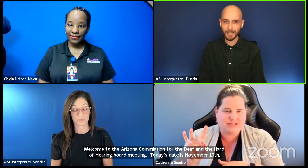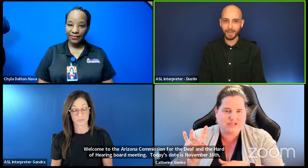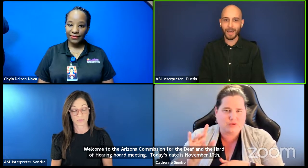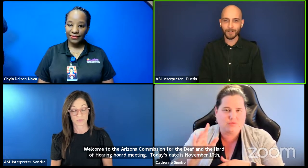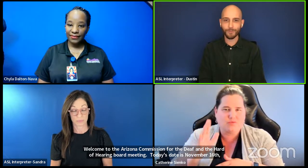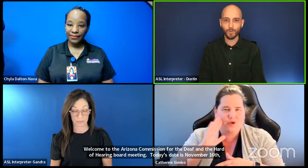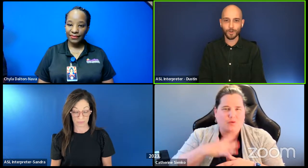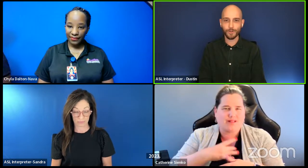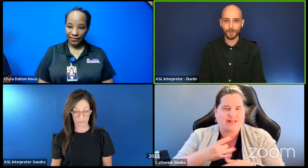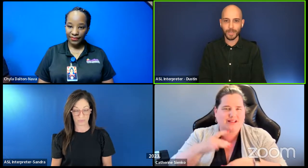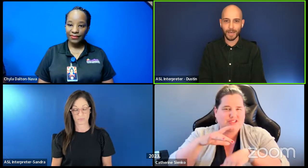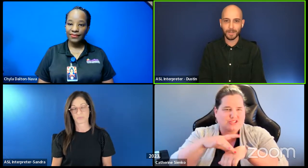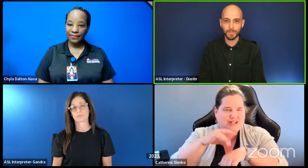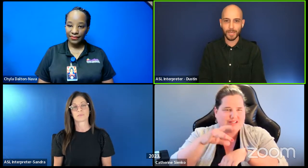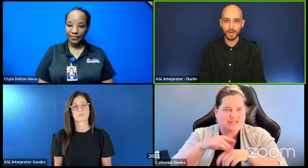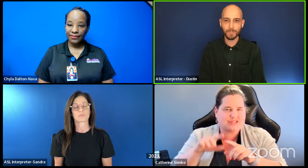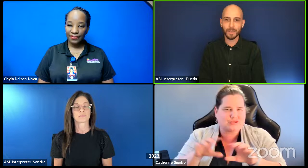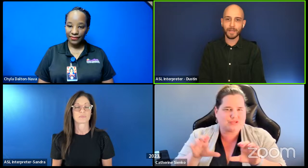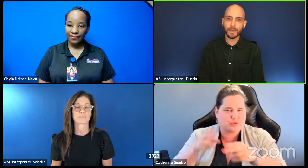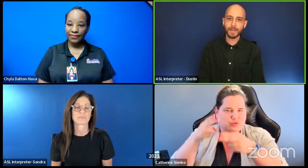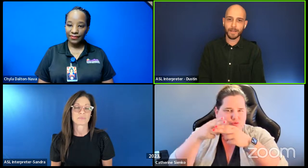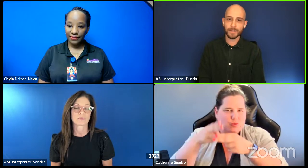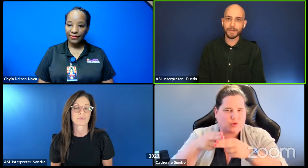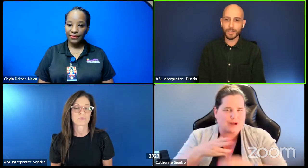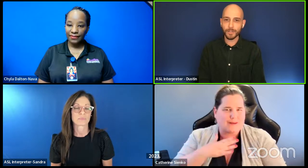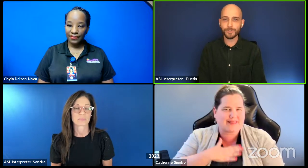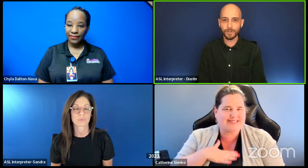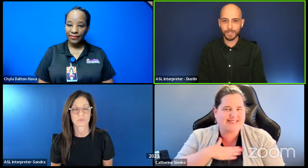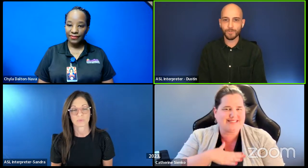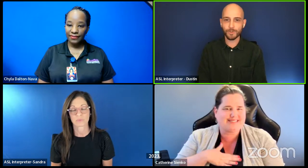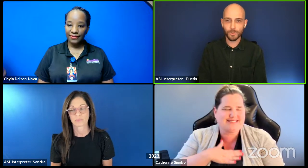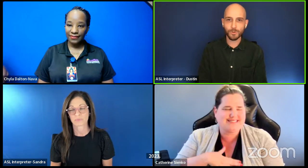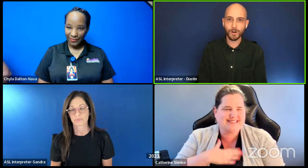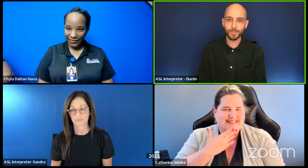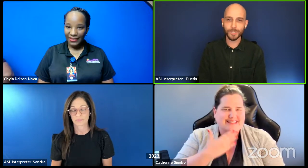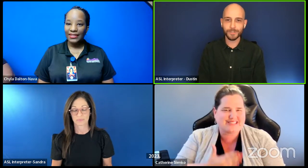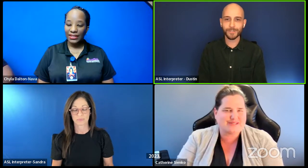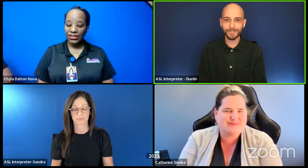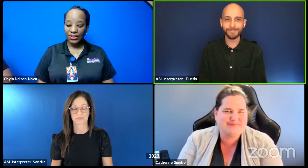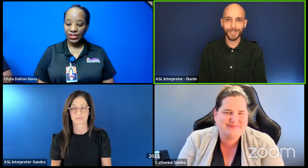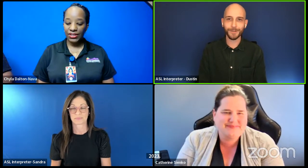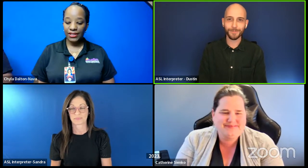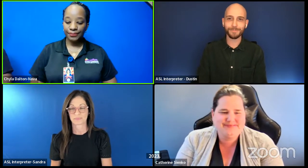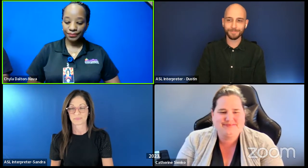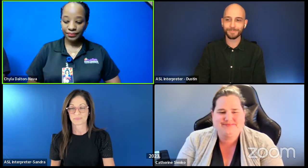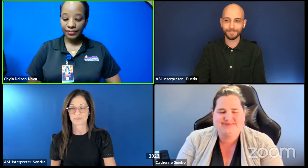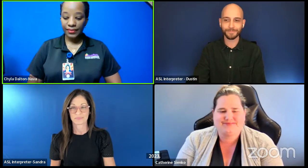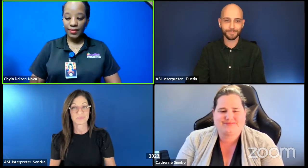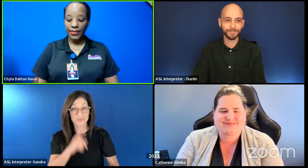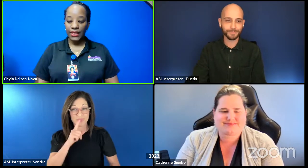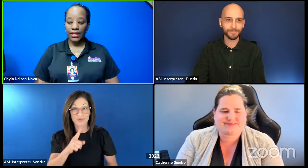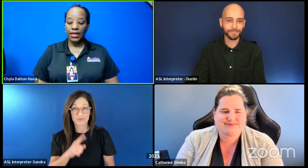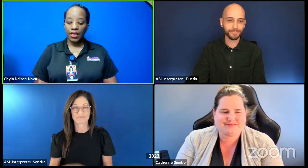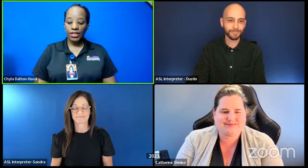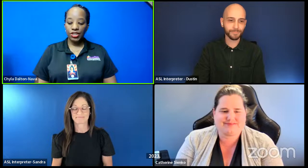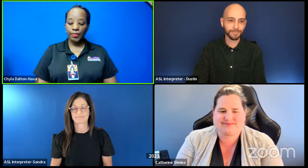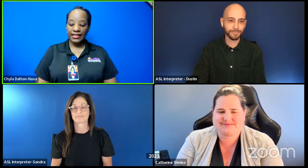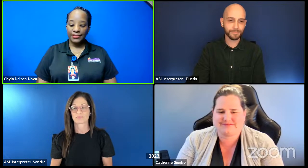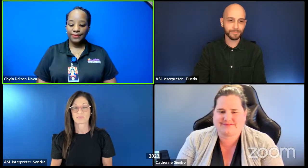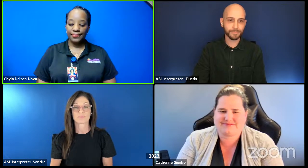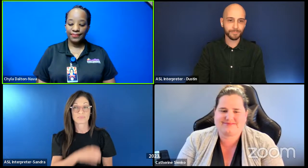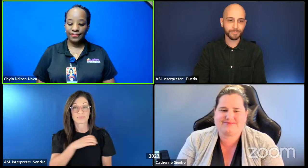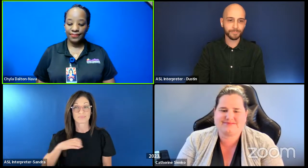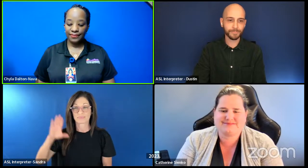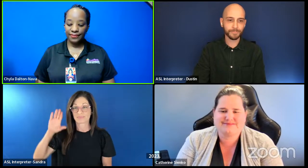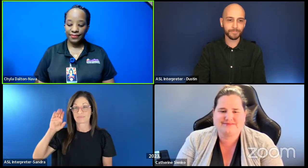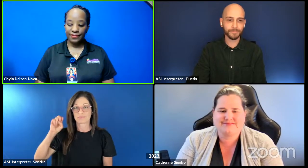today's meeting at 4:38 p.m. Kyla, can you start us out with the roll call, please? Thank you. Sure. Commissioner